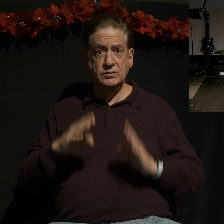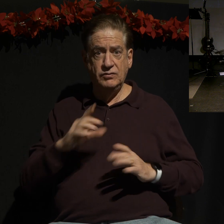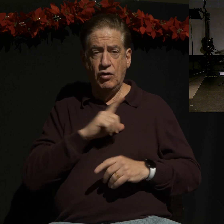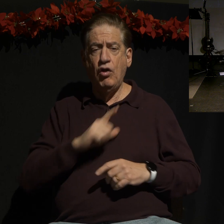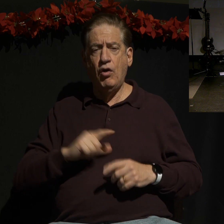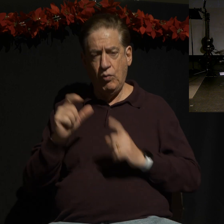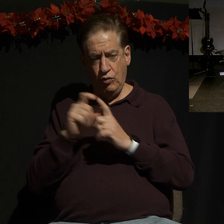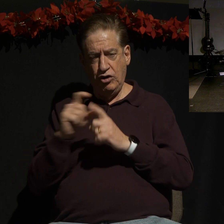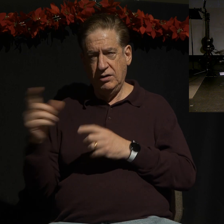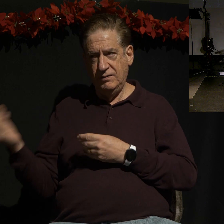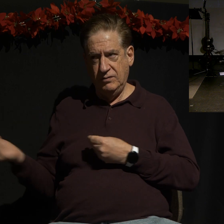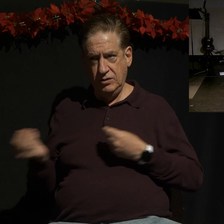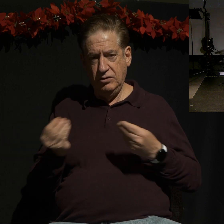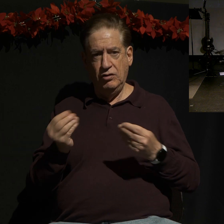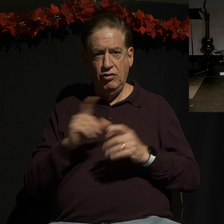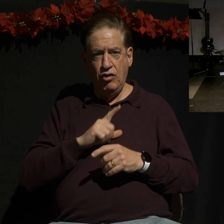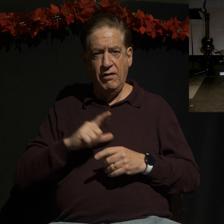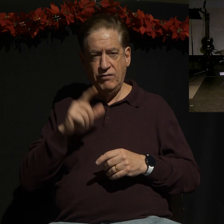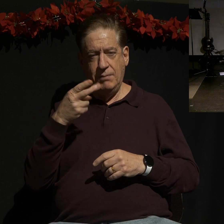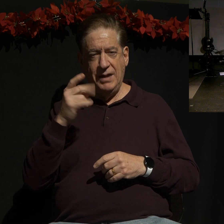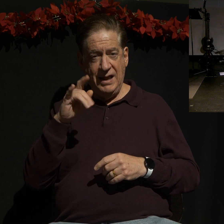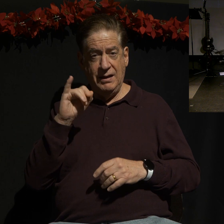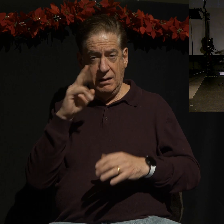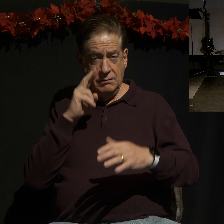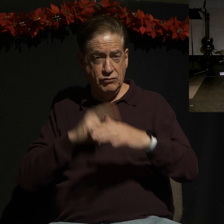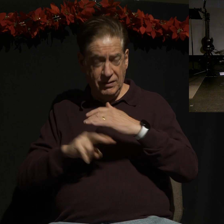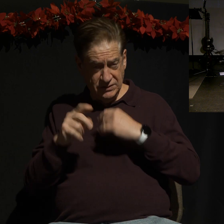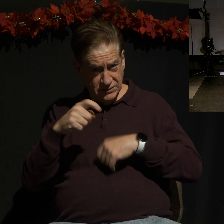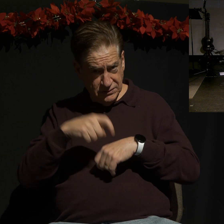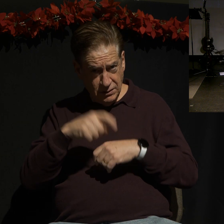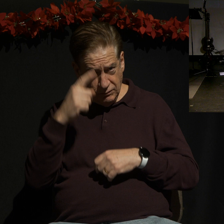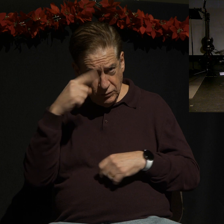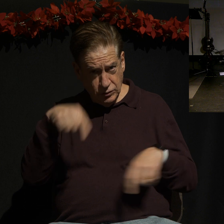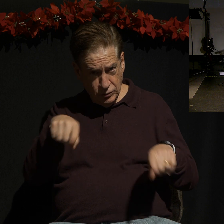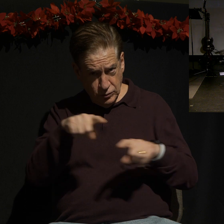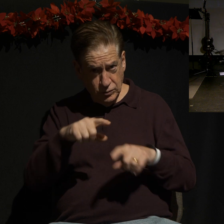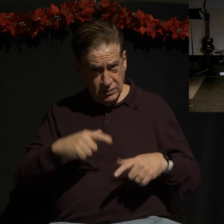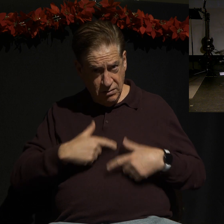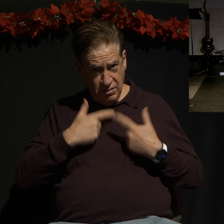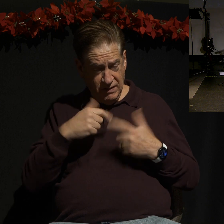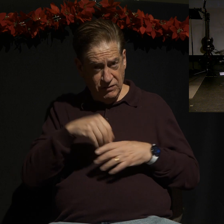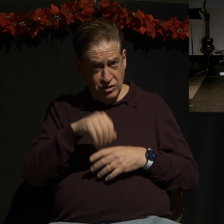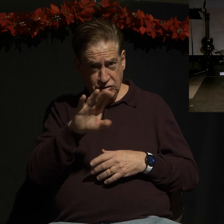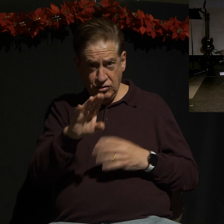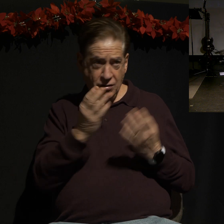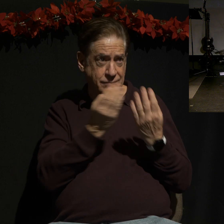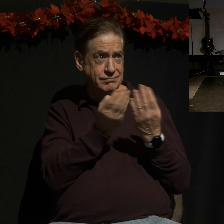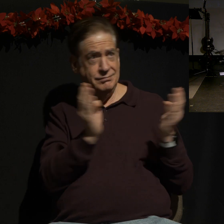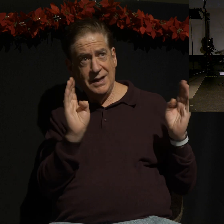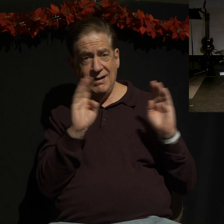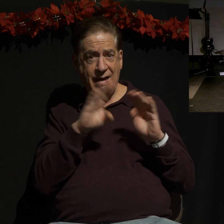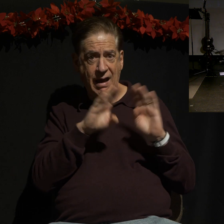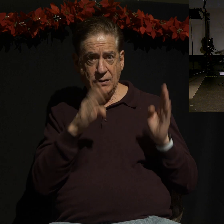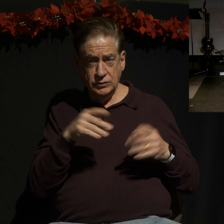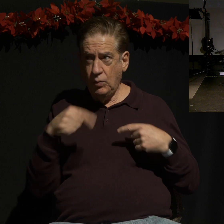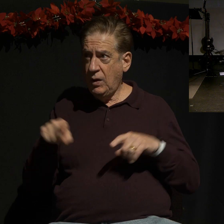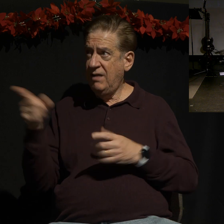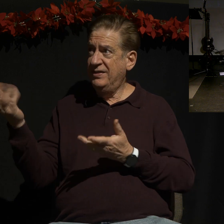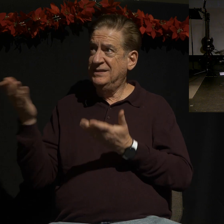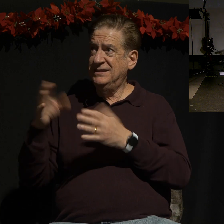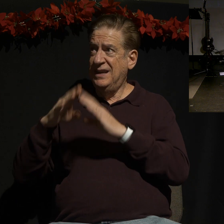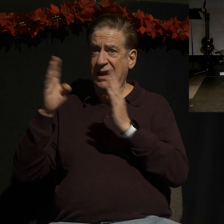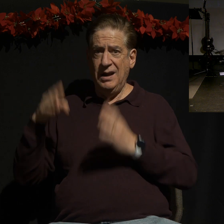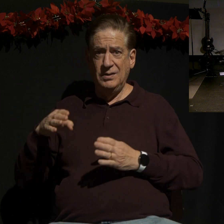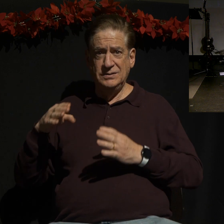the hand of Haggai the prophet. Is it time for you yourselves to dwell in your paneled houses while this house lies